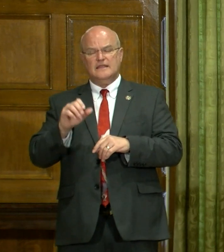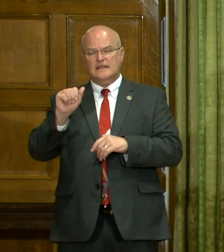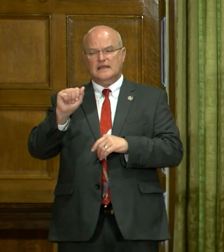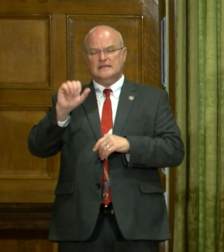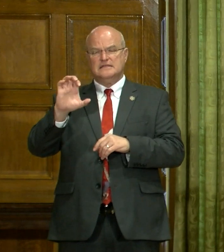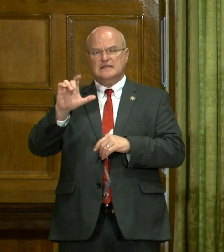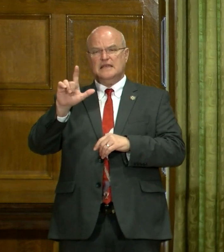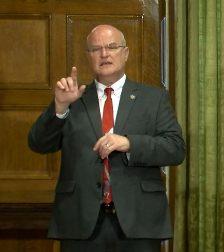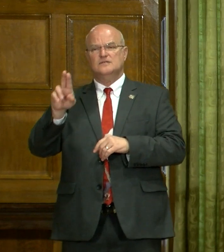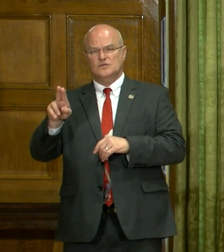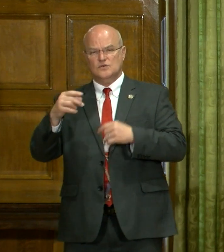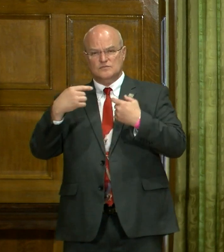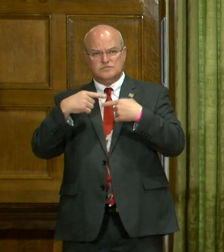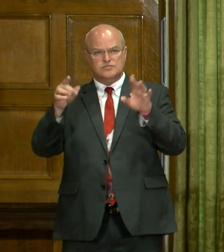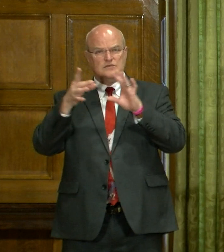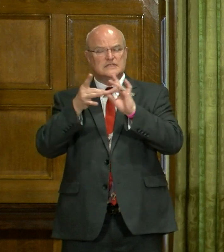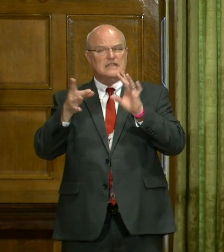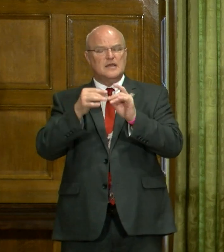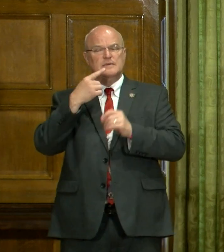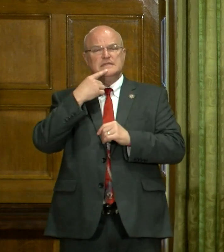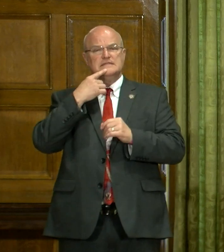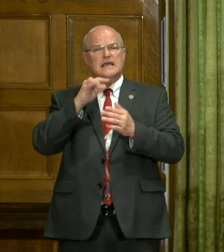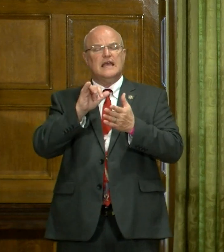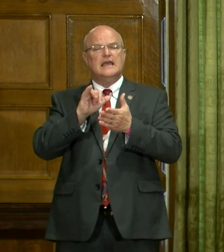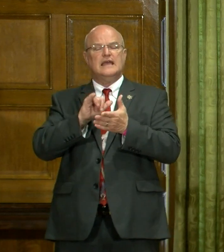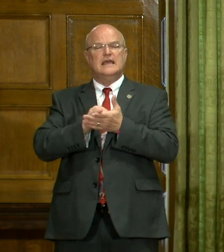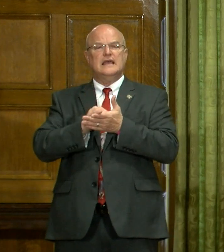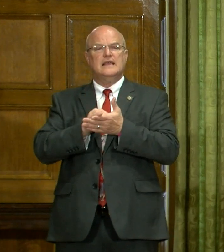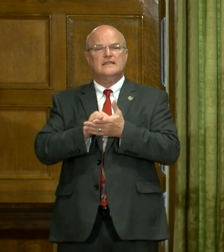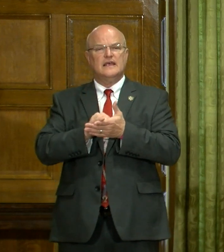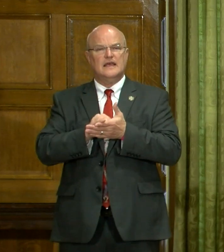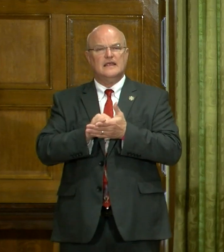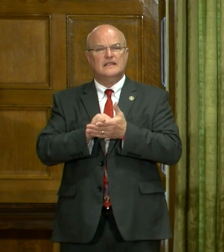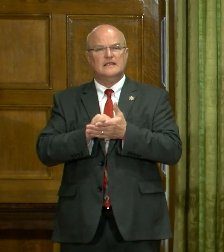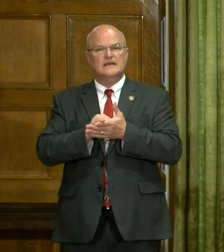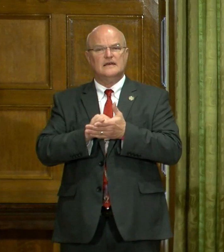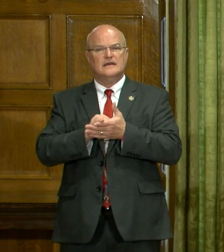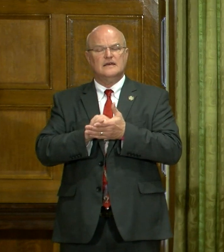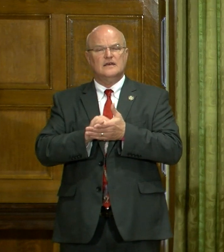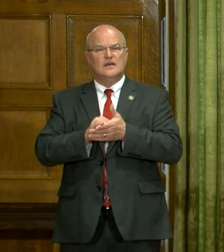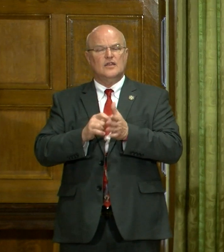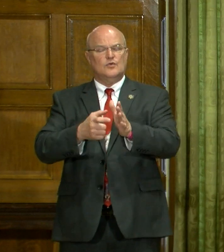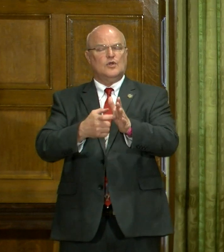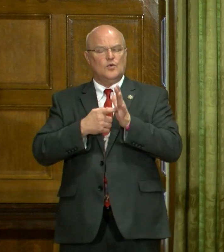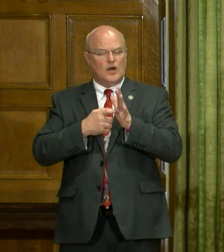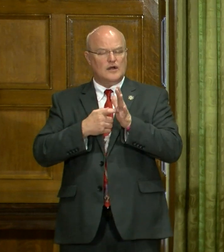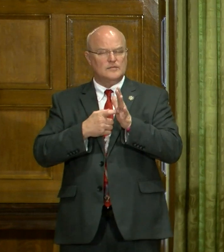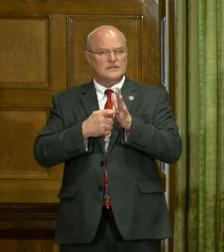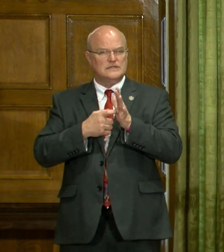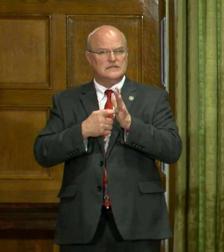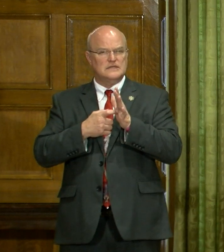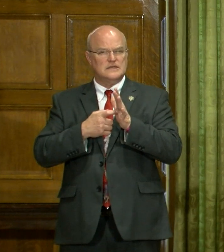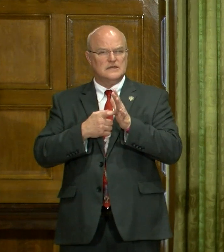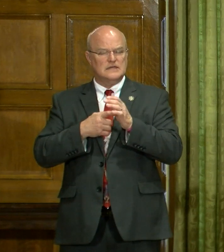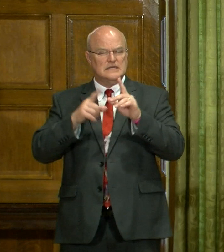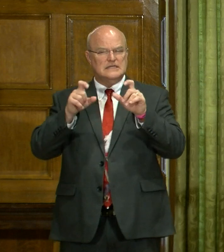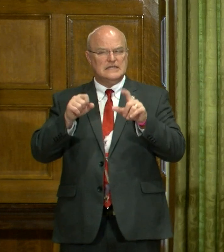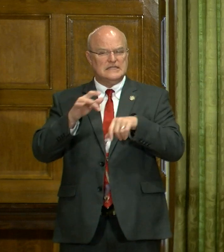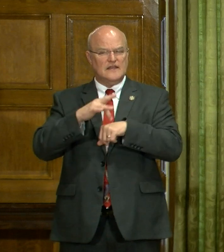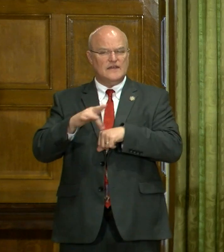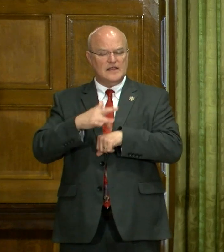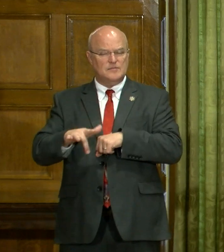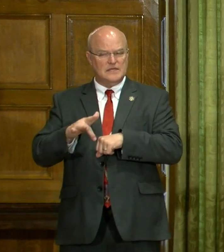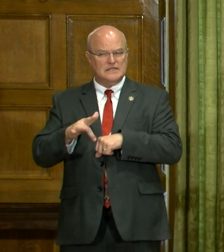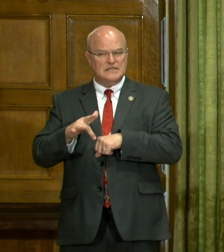ACLU of Arkansas has put out a statement saying that the testing requirement, given the testing